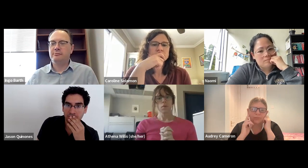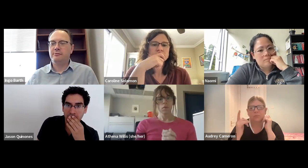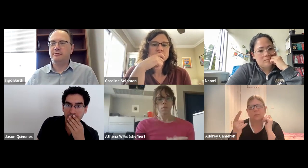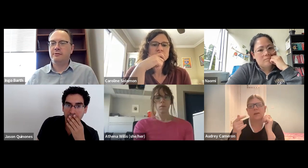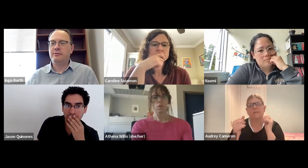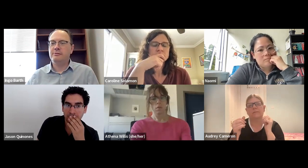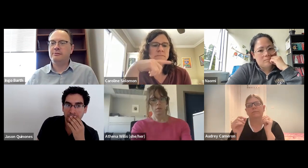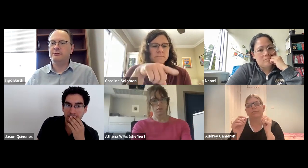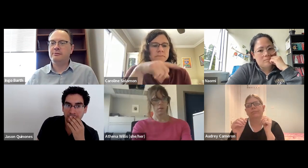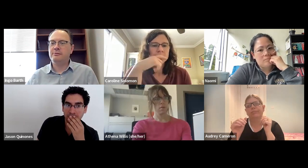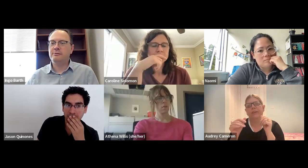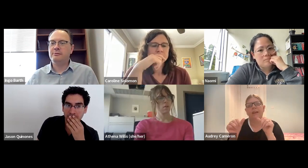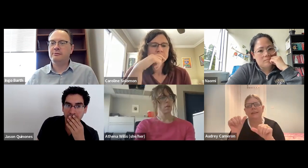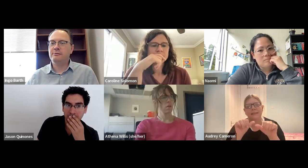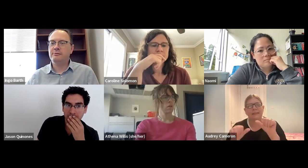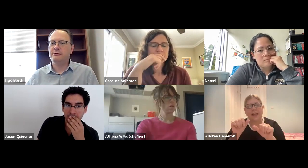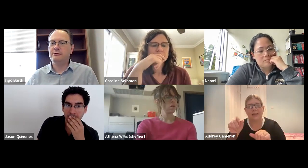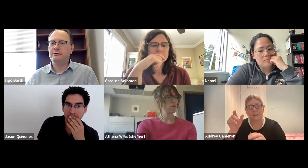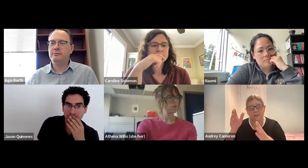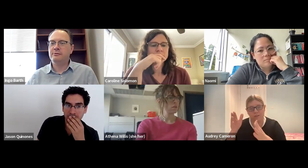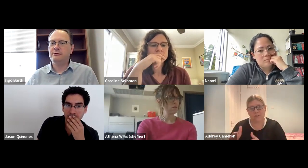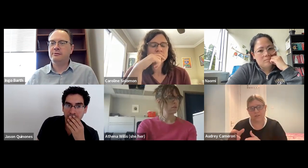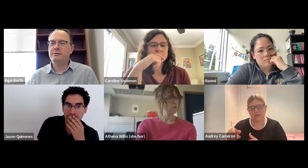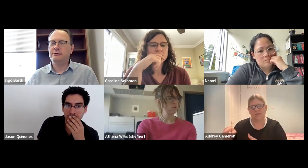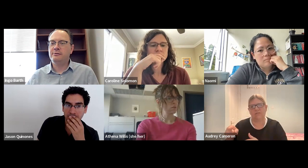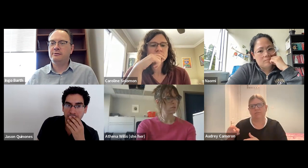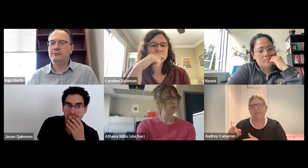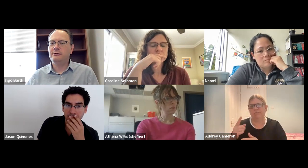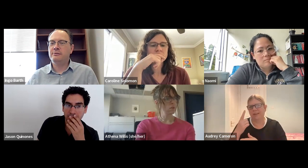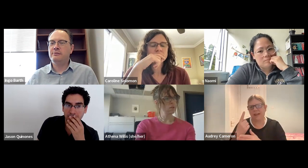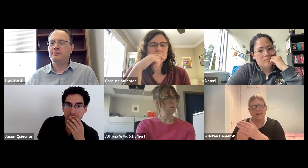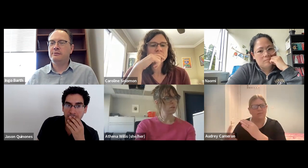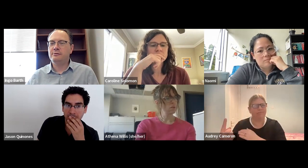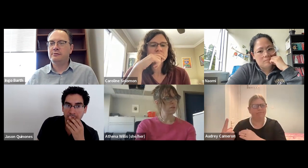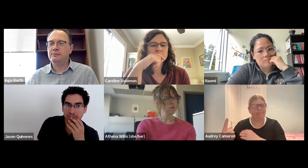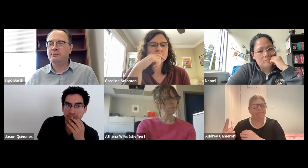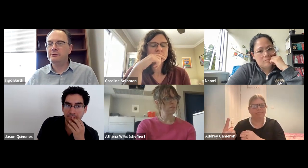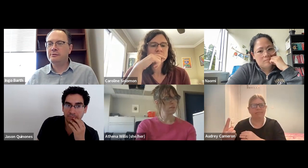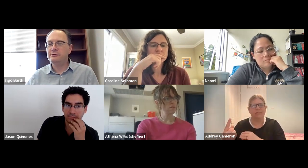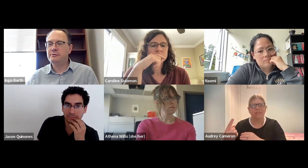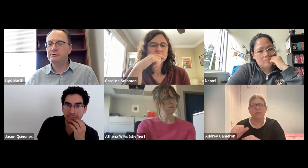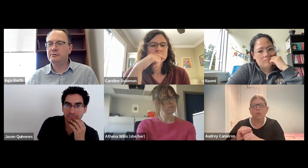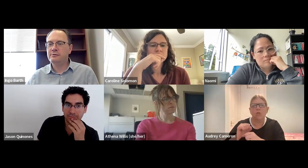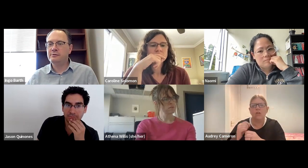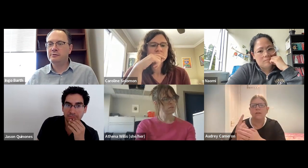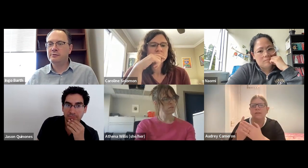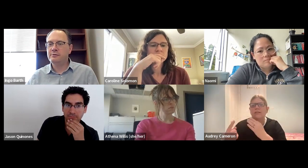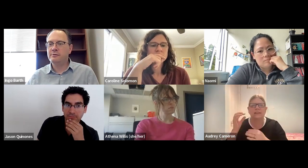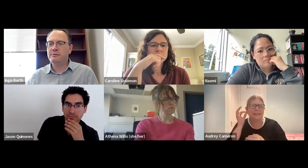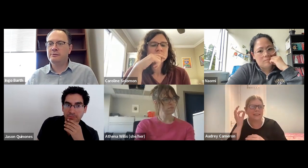that in sign, we should have a similar level of standardization. Well, but we think too, you know, about scientists